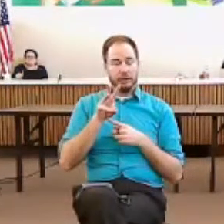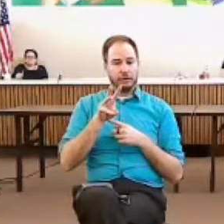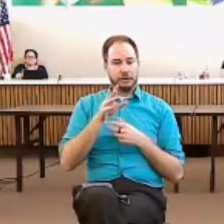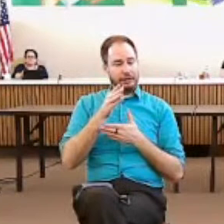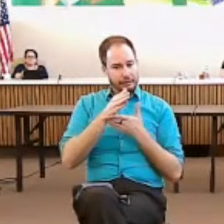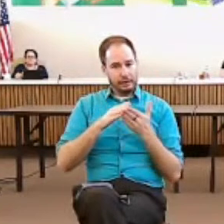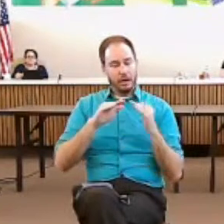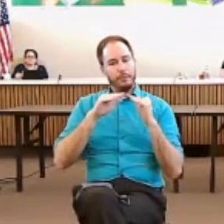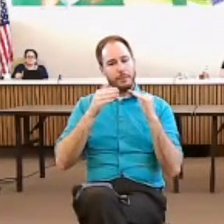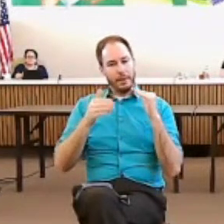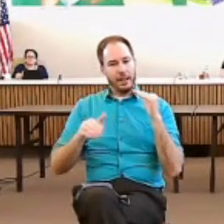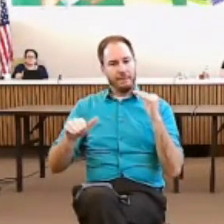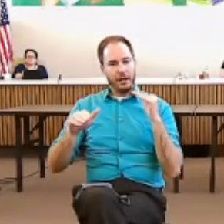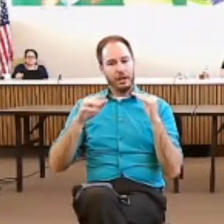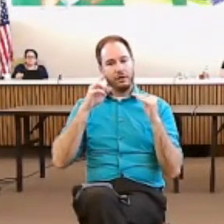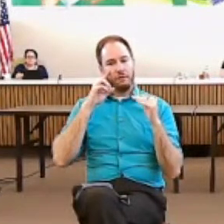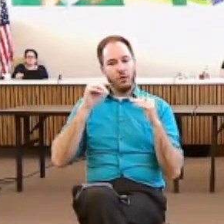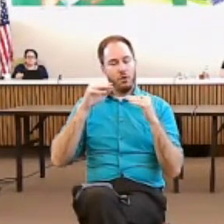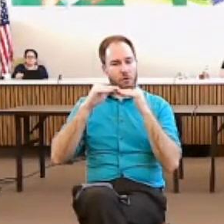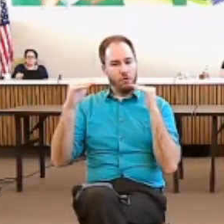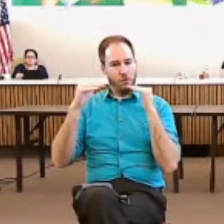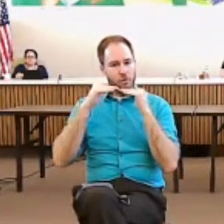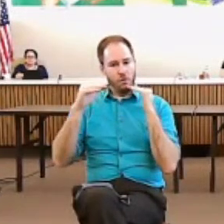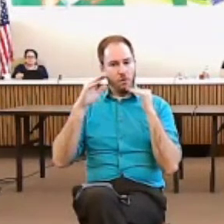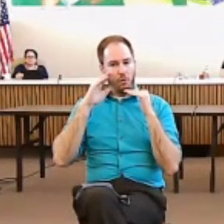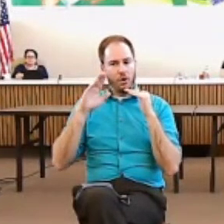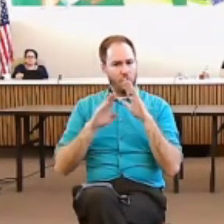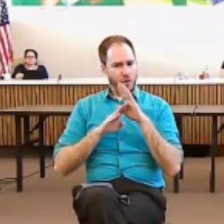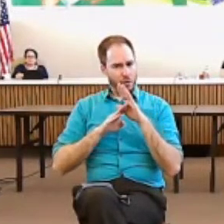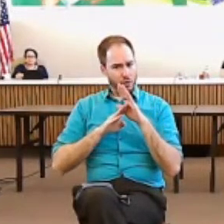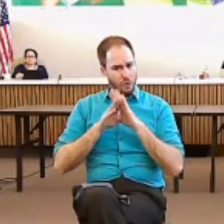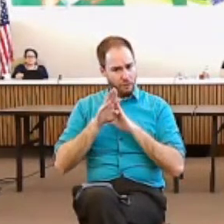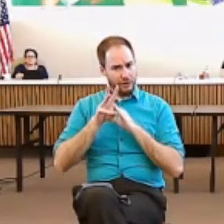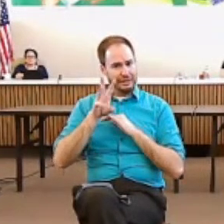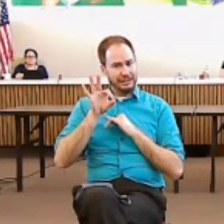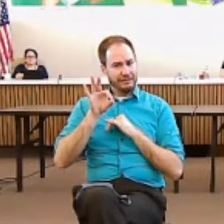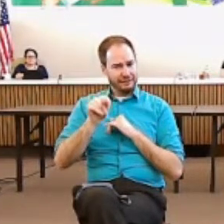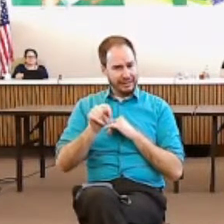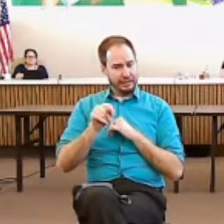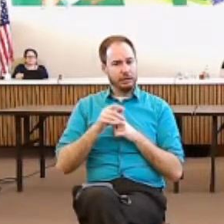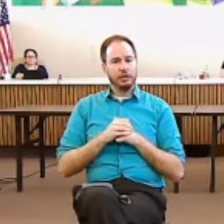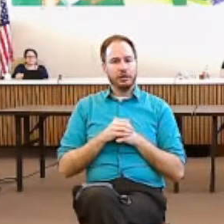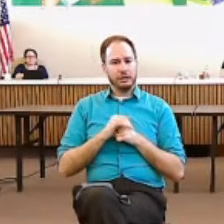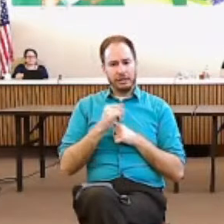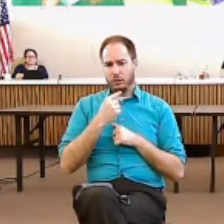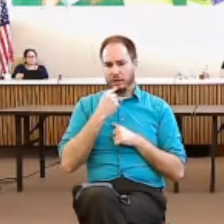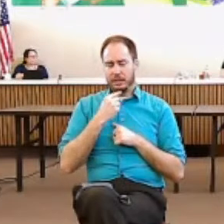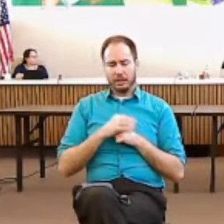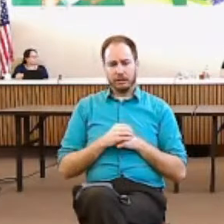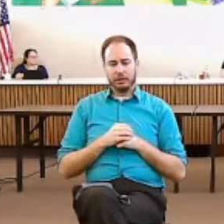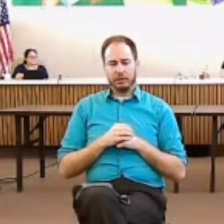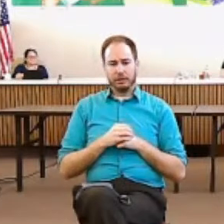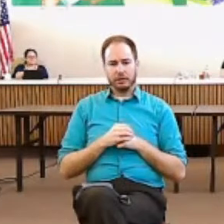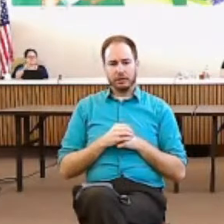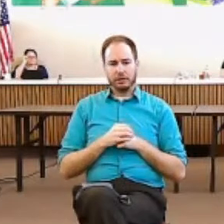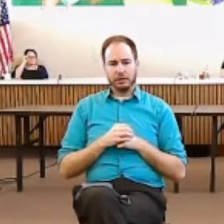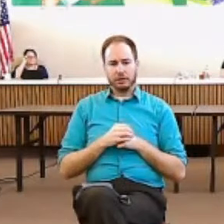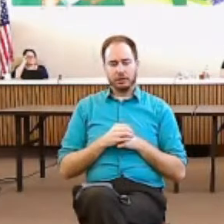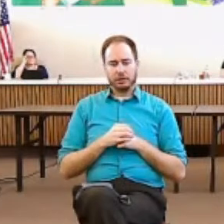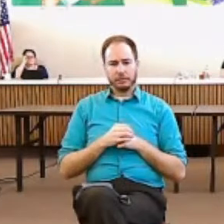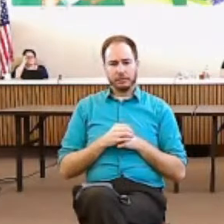some of the elevations for the roof are going to be over 600 feet. Is that what you said?